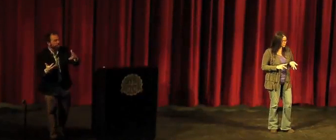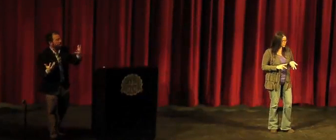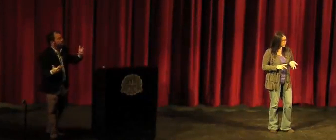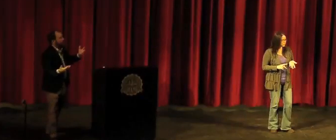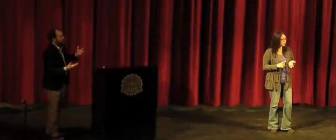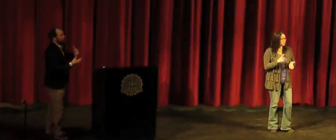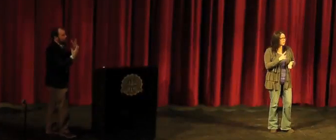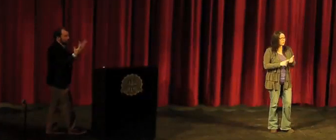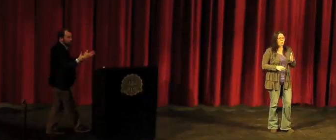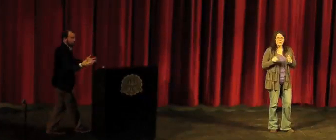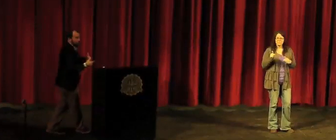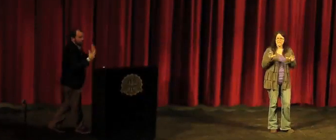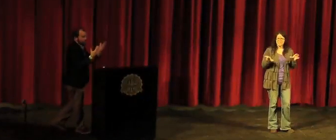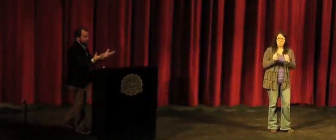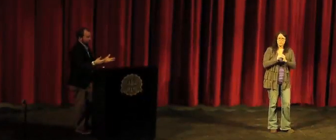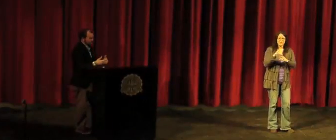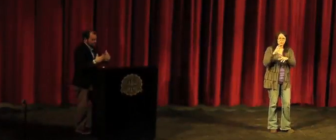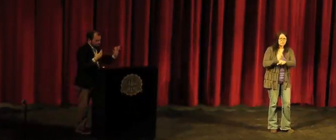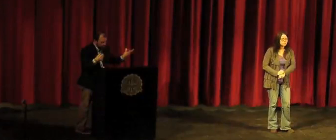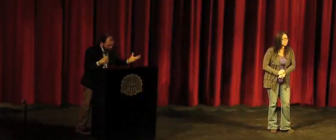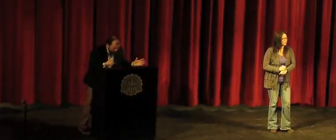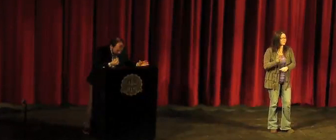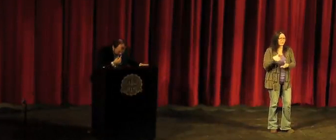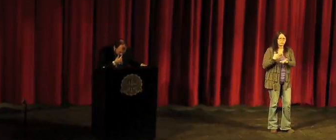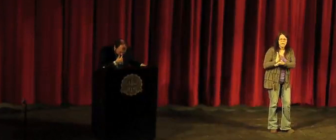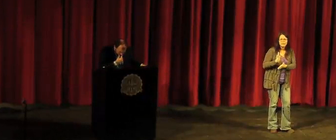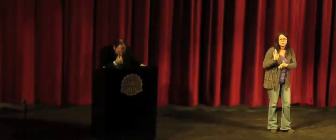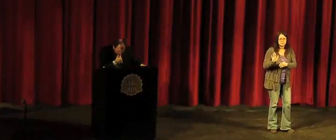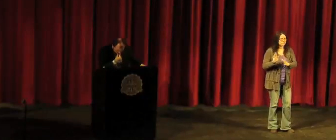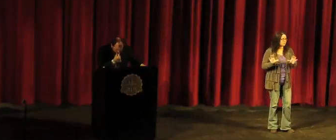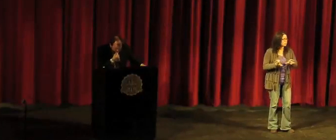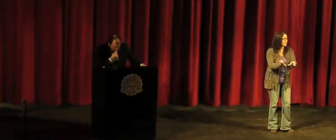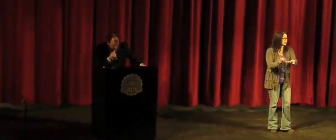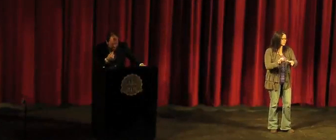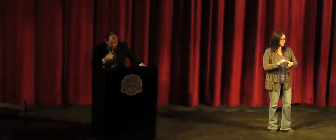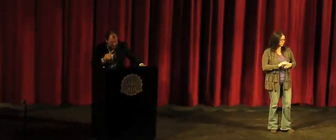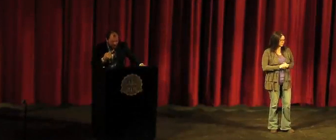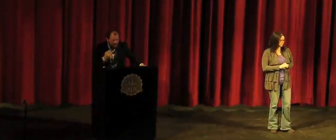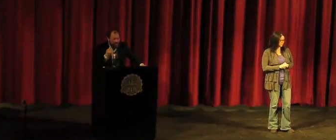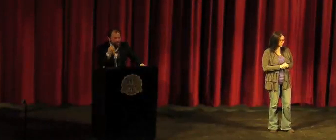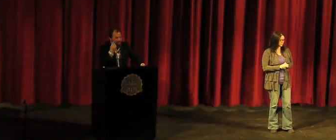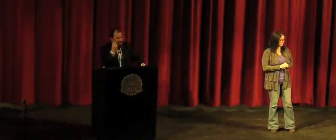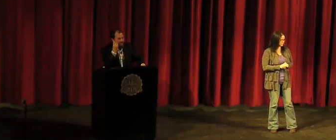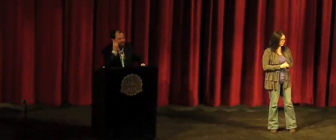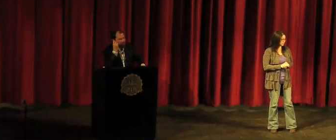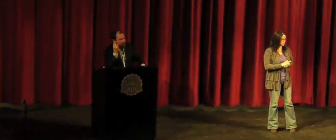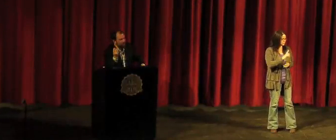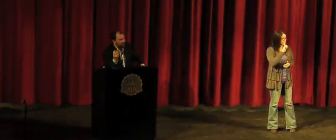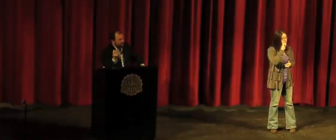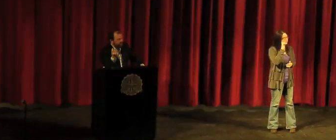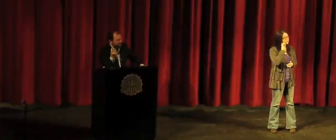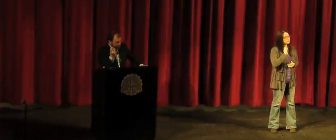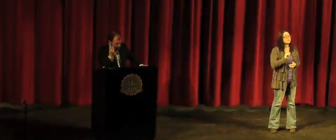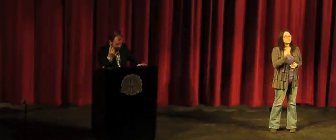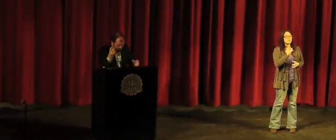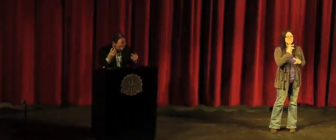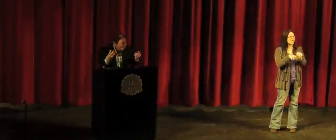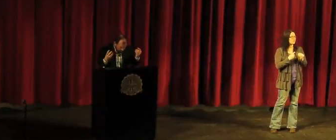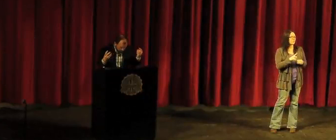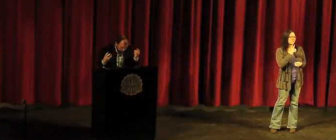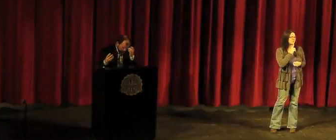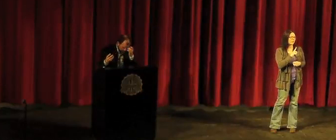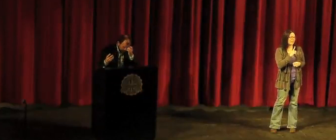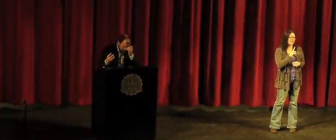in their rituals, their rites, their practices? And so he hit upon this, I think,